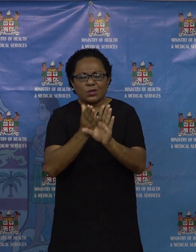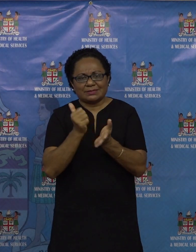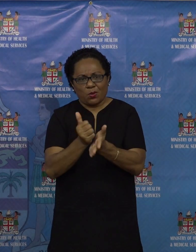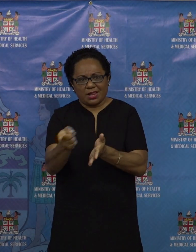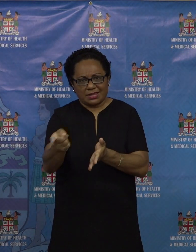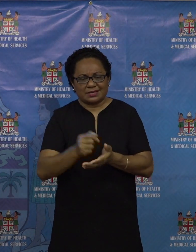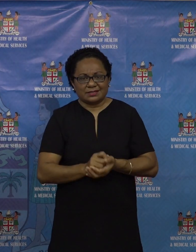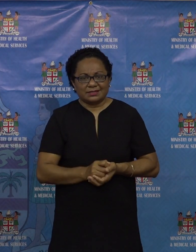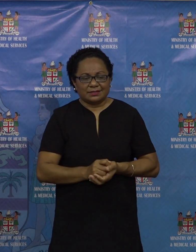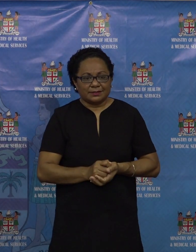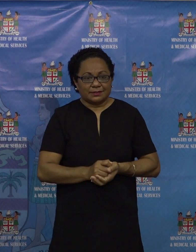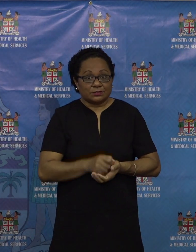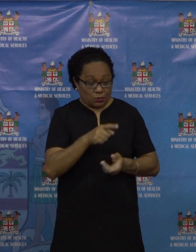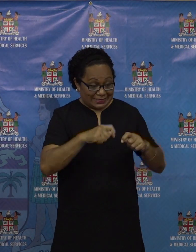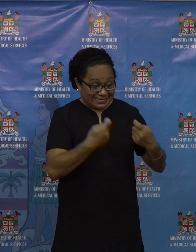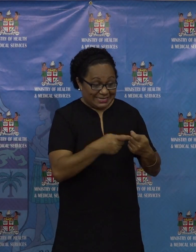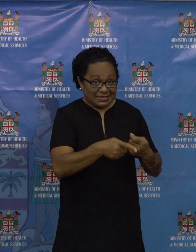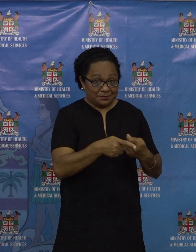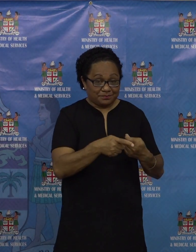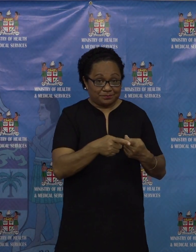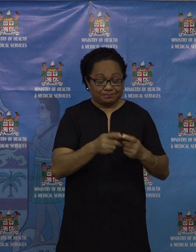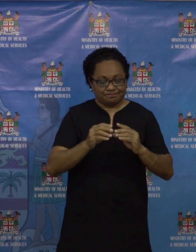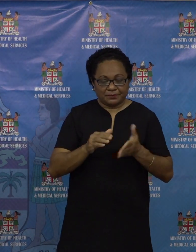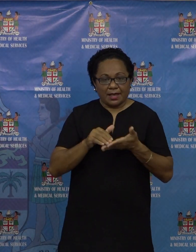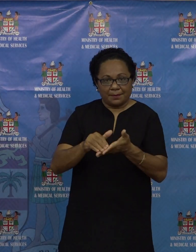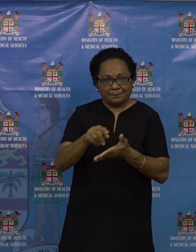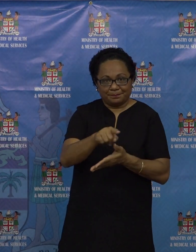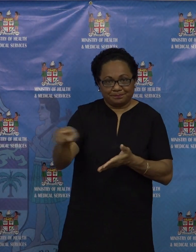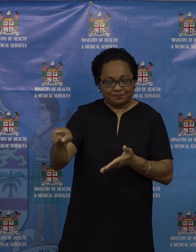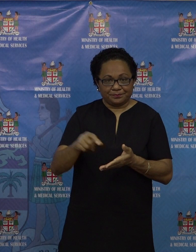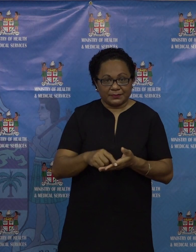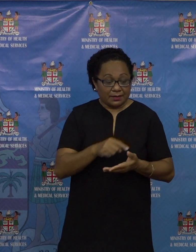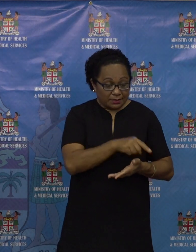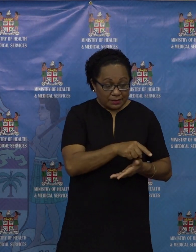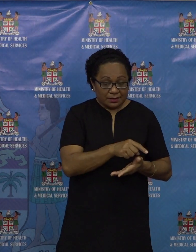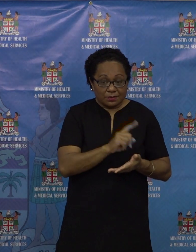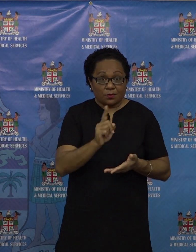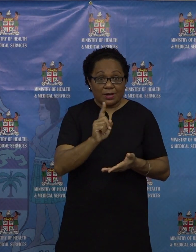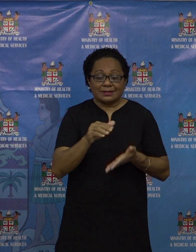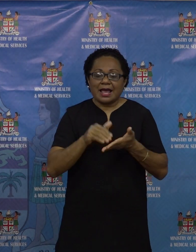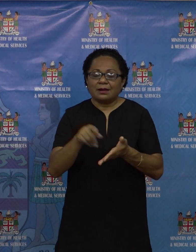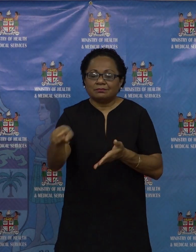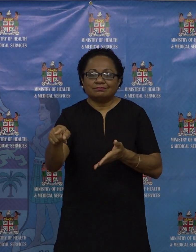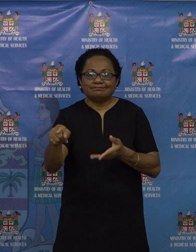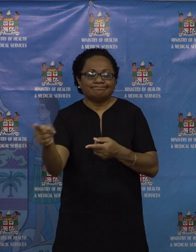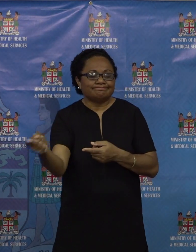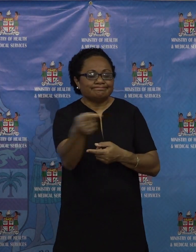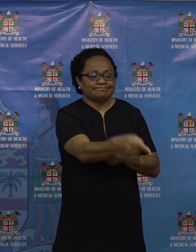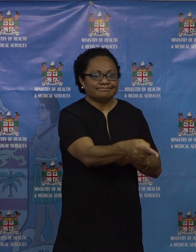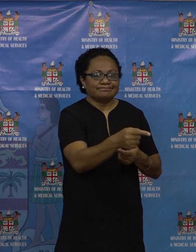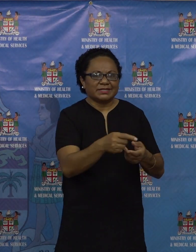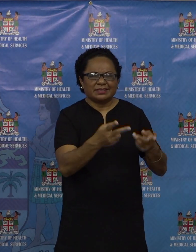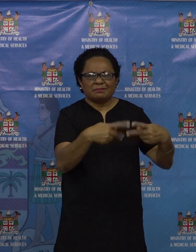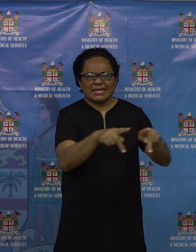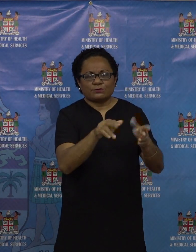They provide some initial care and also connect them to the services that can support them further. We've